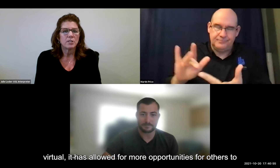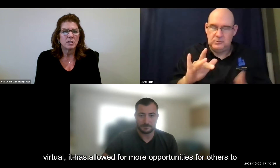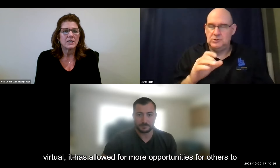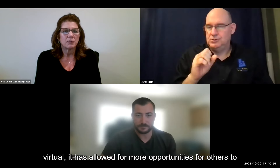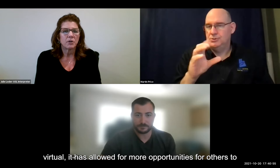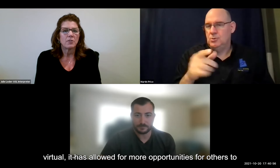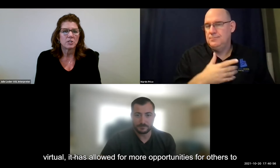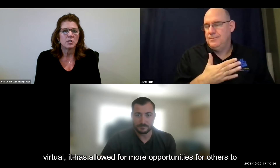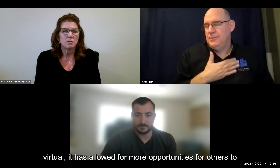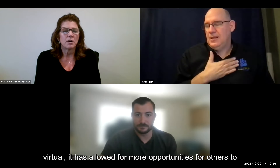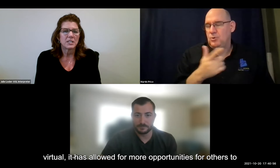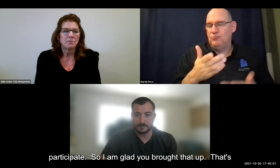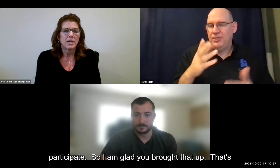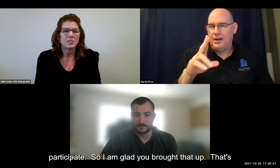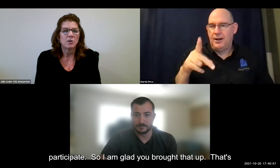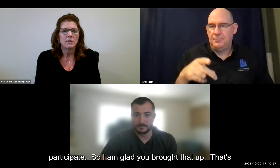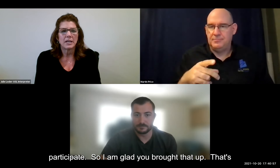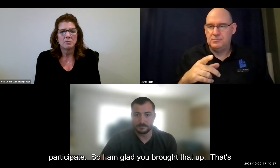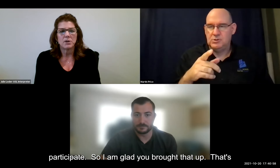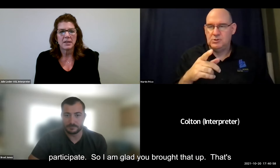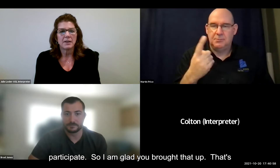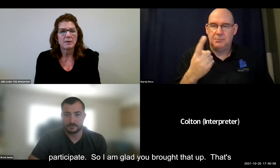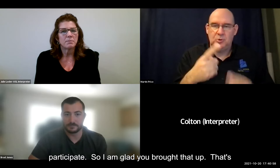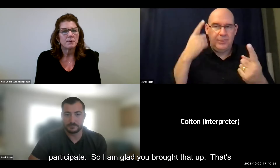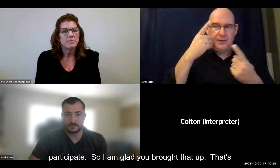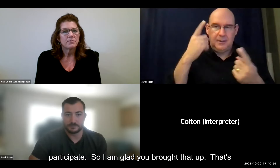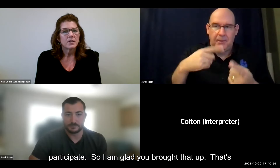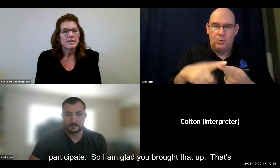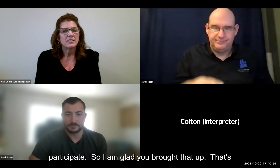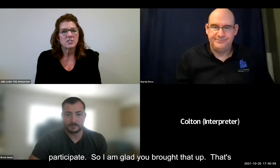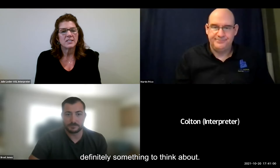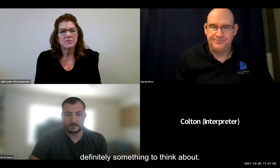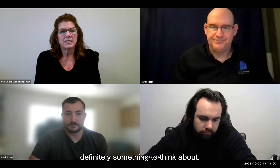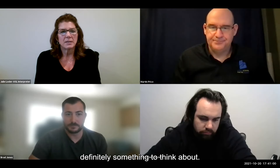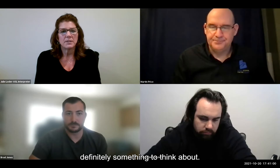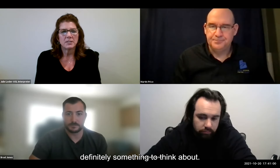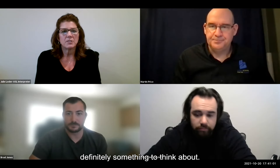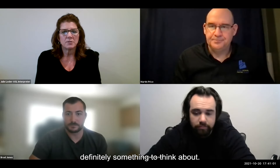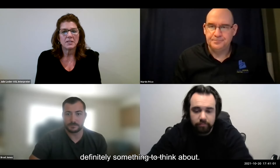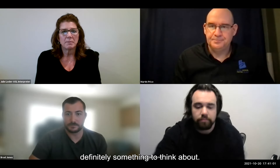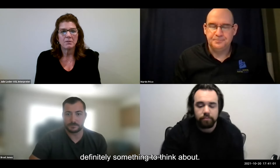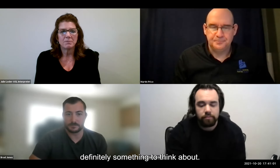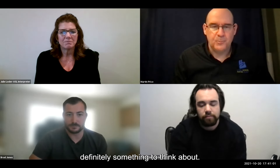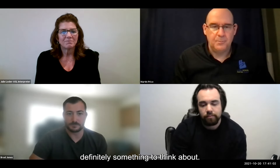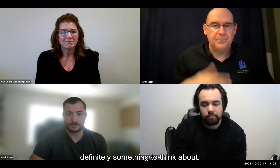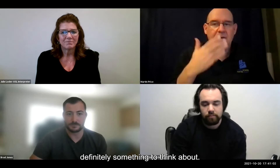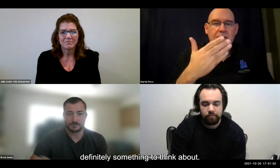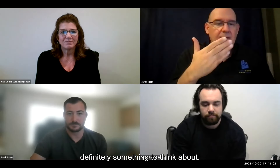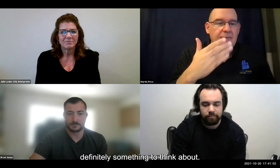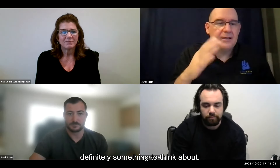more opportunities for others to participate. So I'm glad you brought that up. That's definitely something to think about.